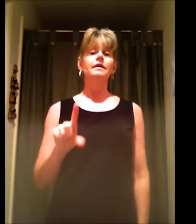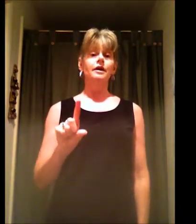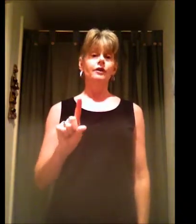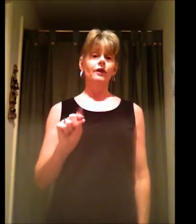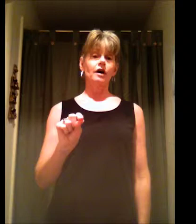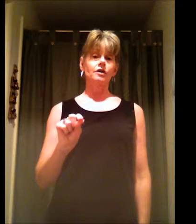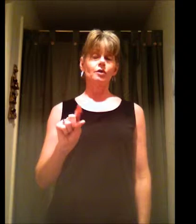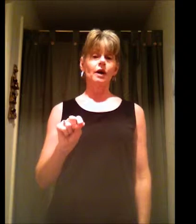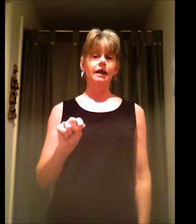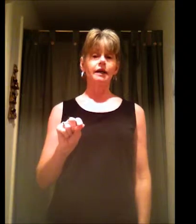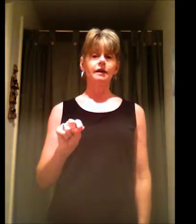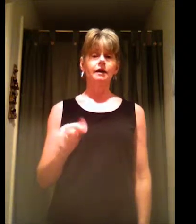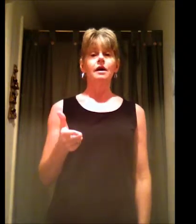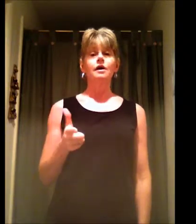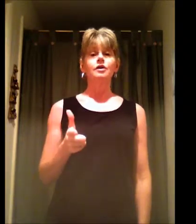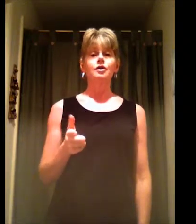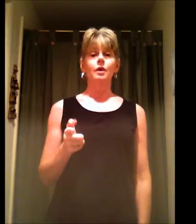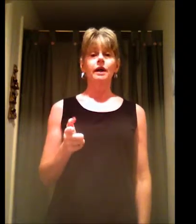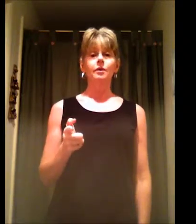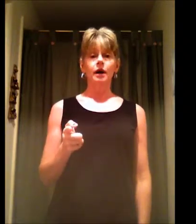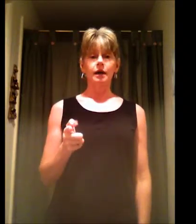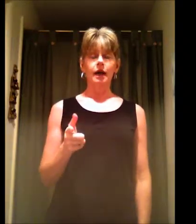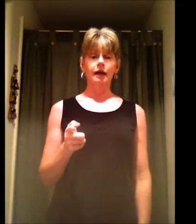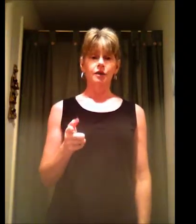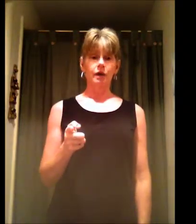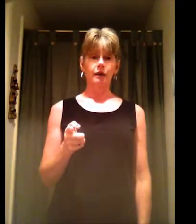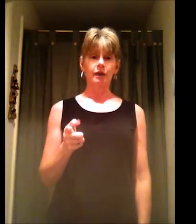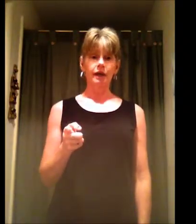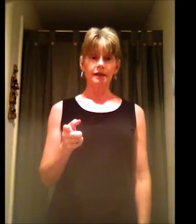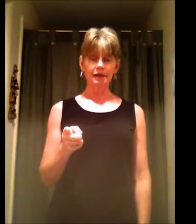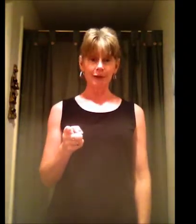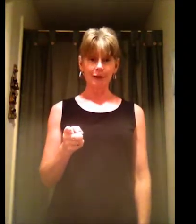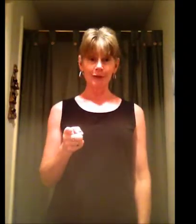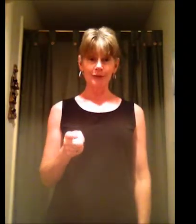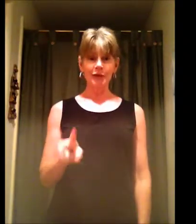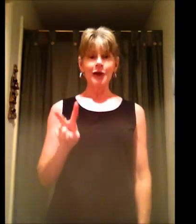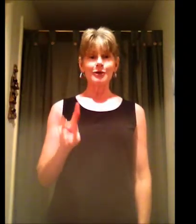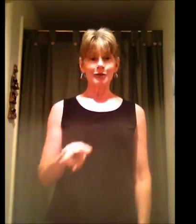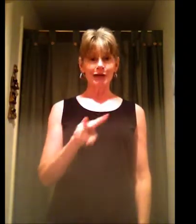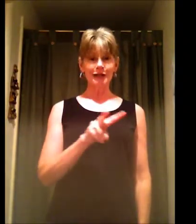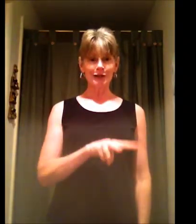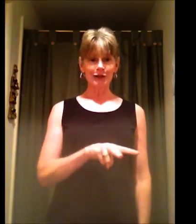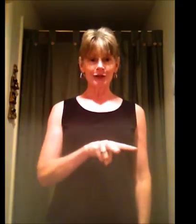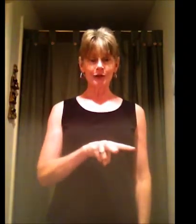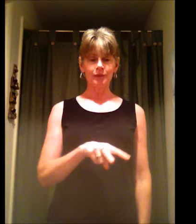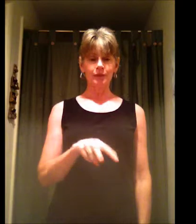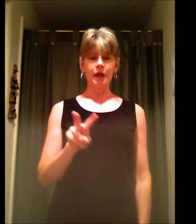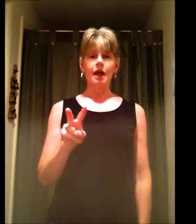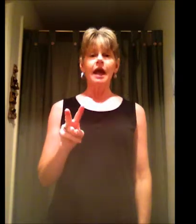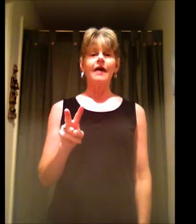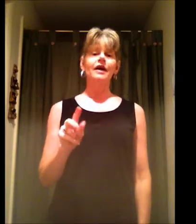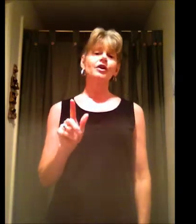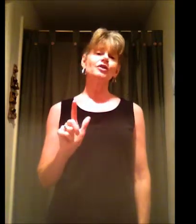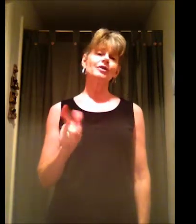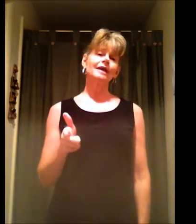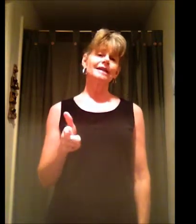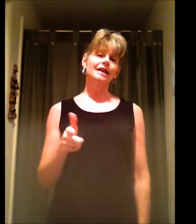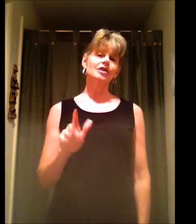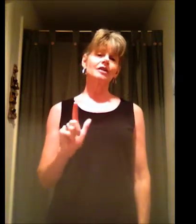Then you've got 20, 21, like a 21 gun salute, 22, and then you're doing